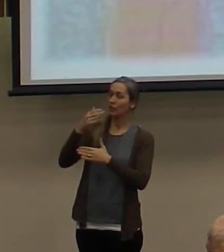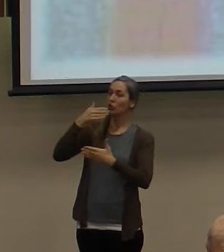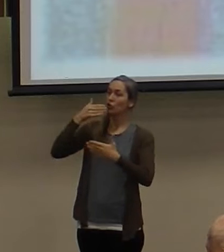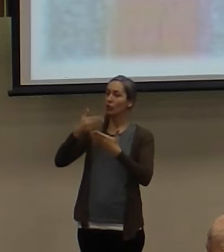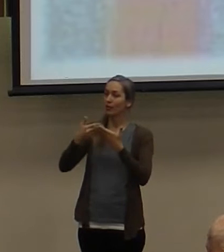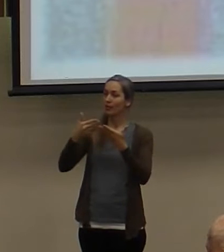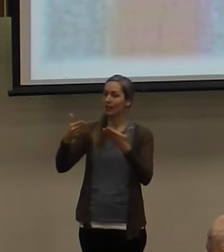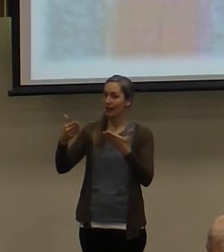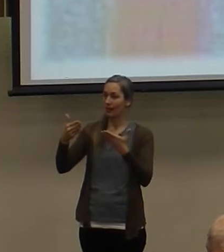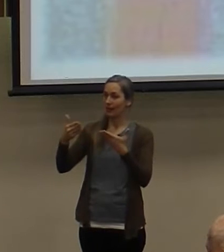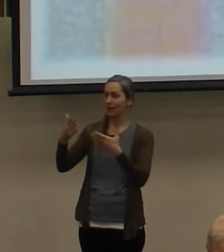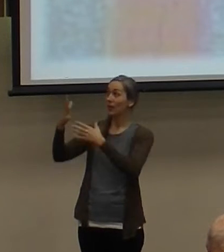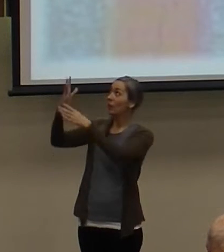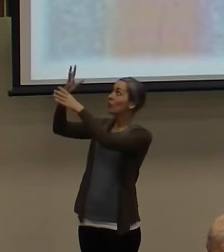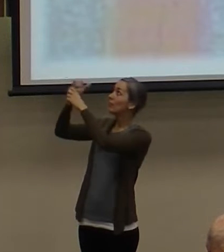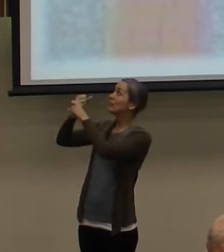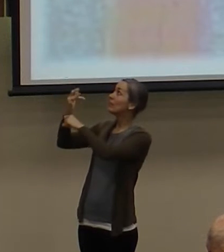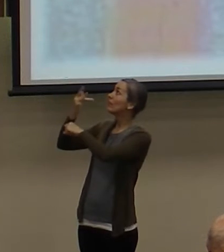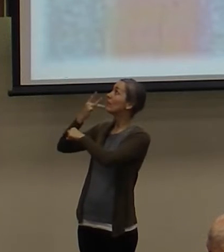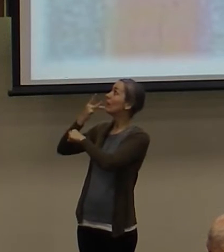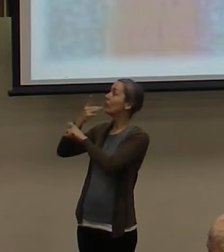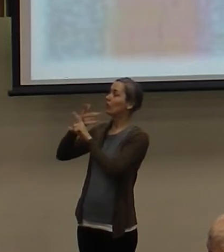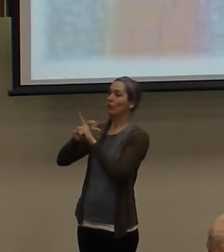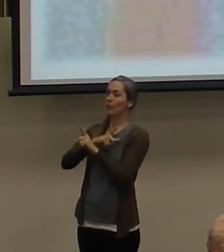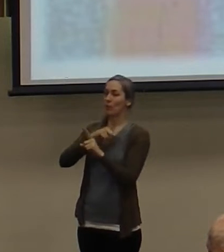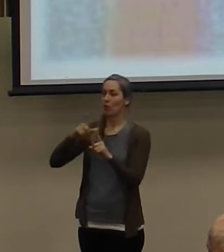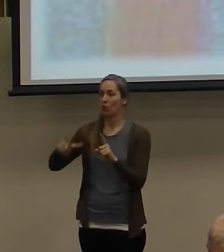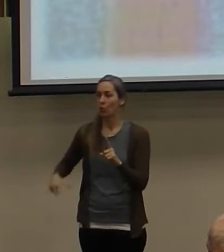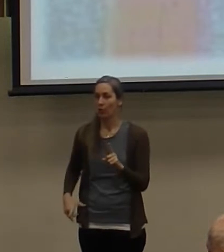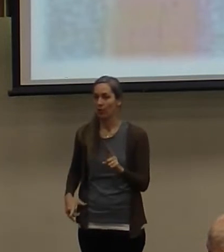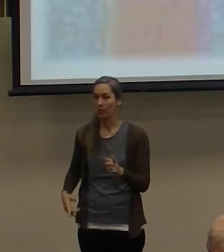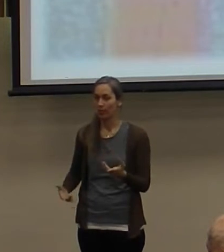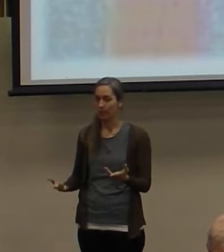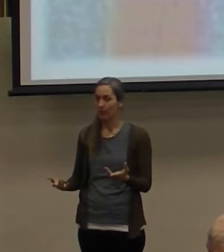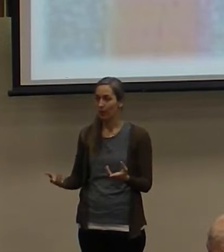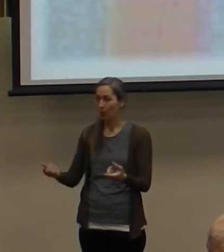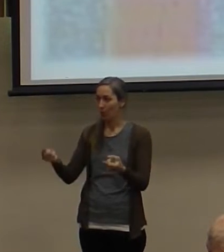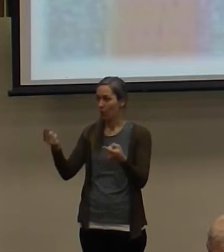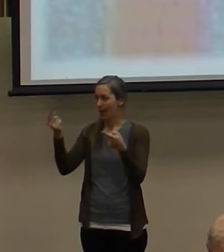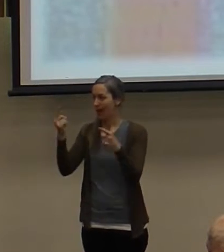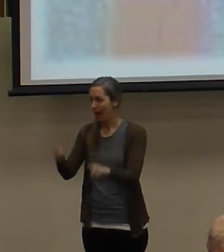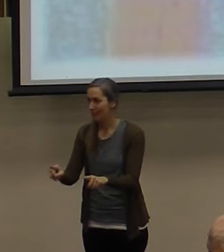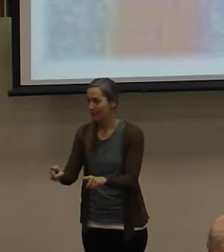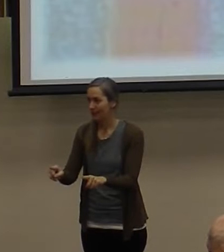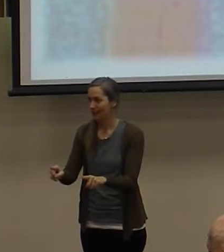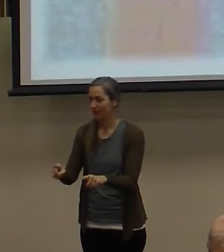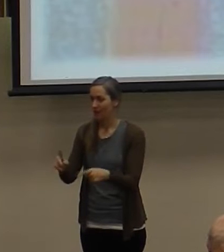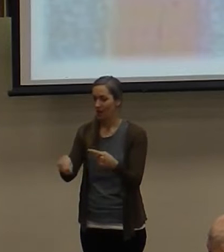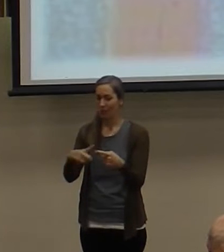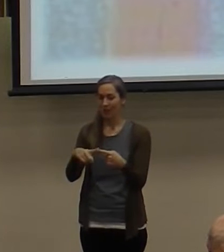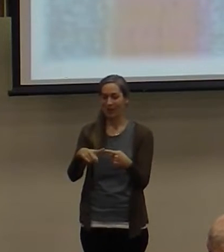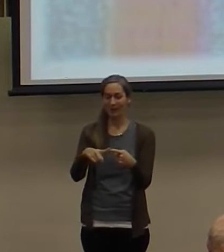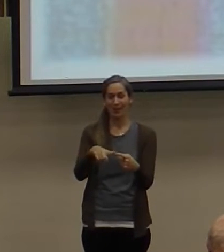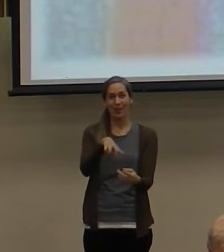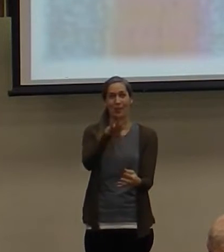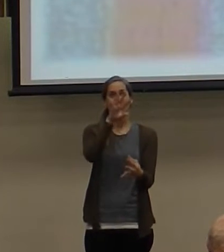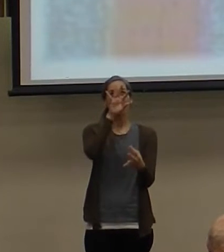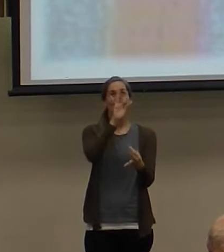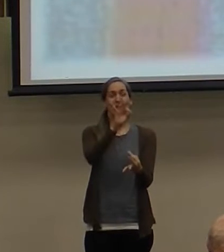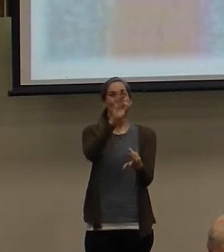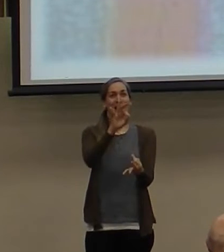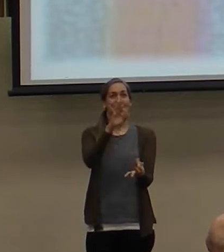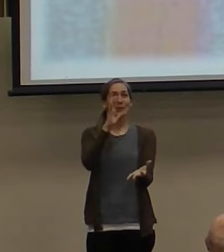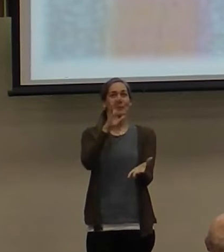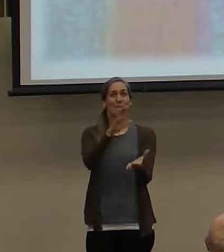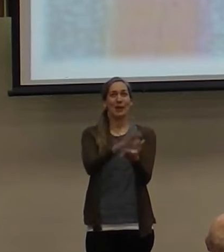Lord. But what happens to us is when marriage as the ideal becomes an ordeal, there are a lot of folks out there that are saying,